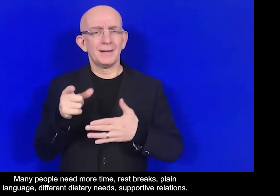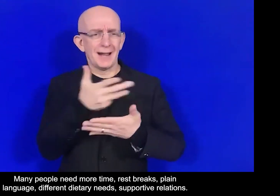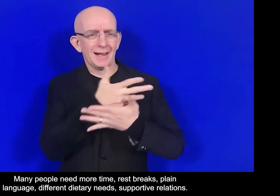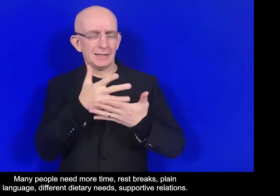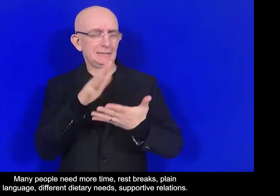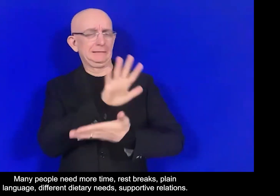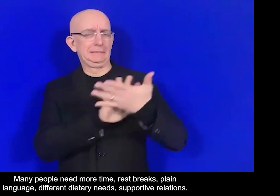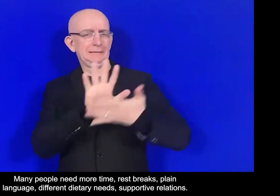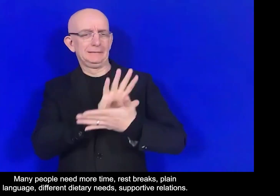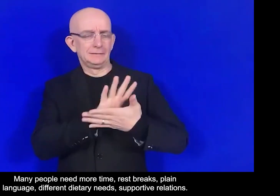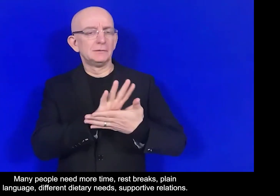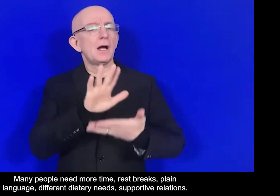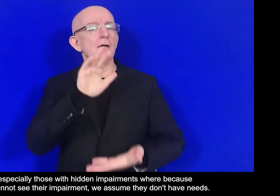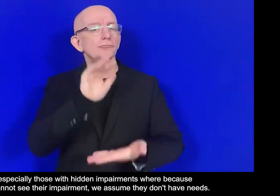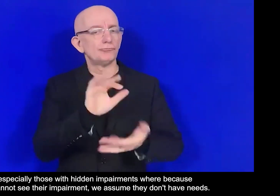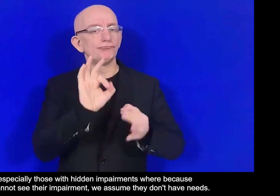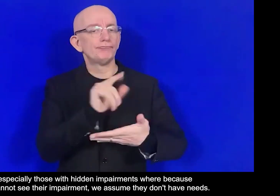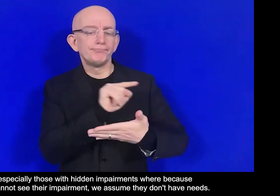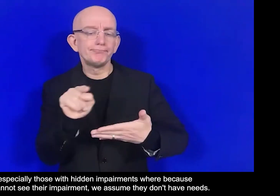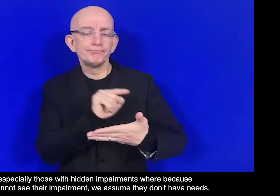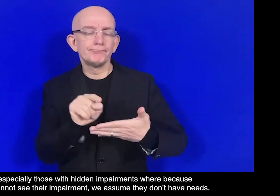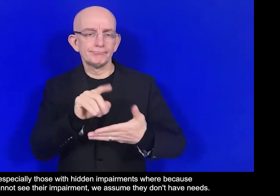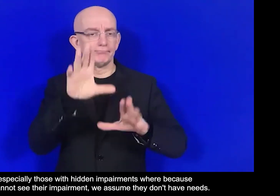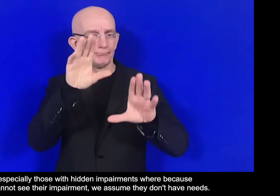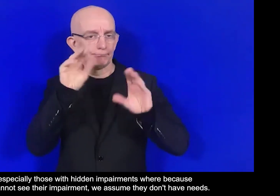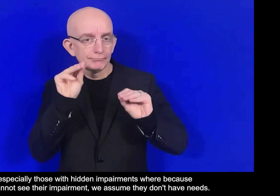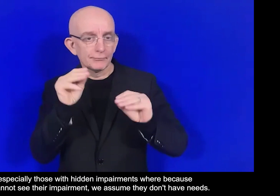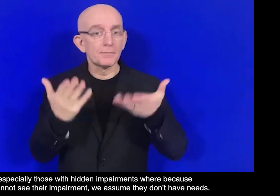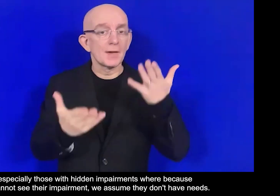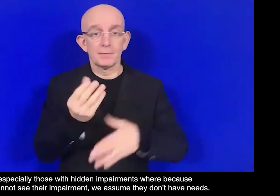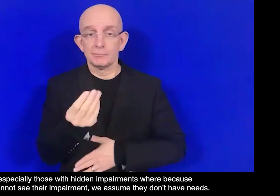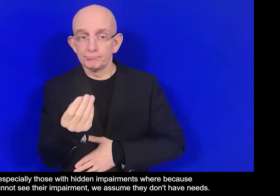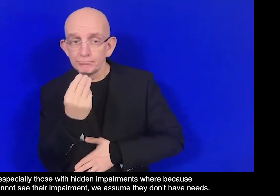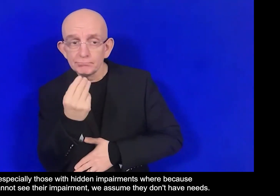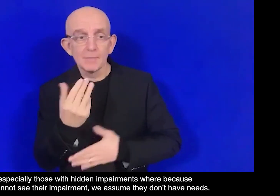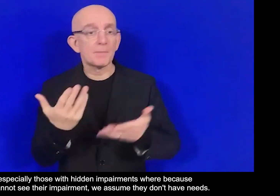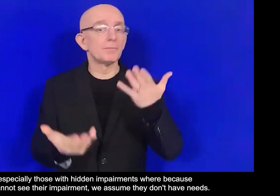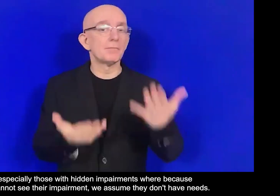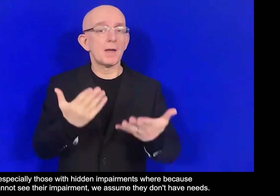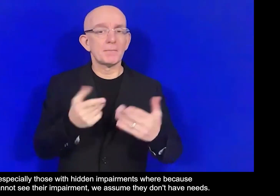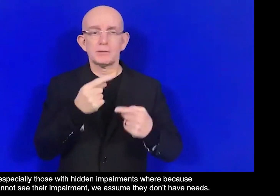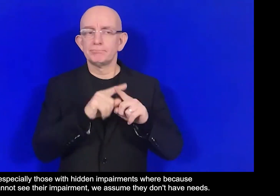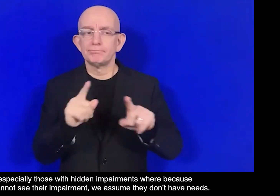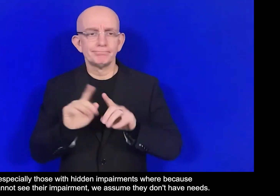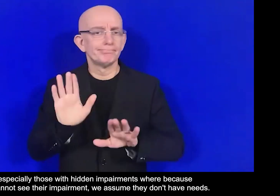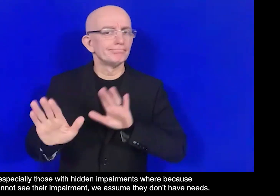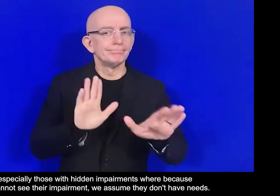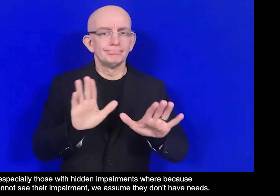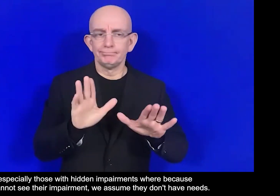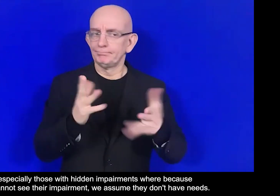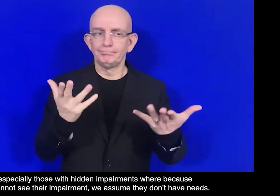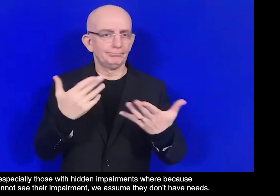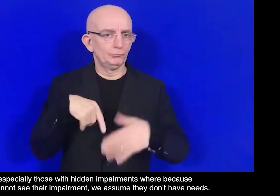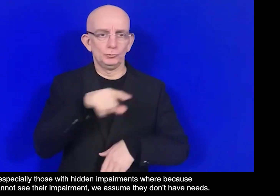supportive relations, especially those with hidden impairments, where because we cannot see their impairment, we assume they